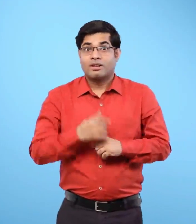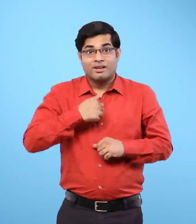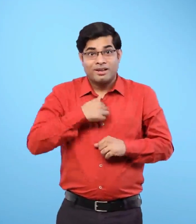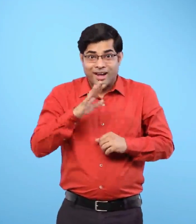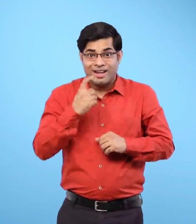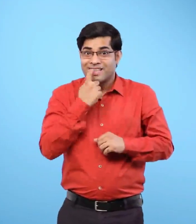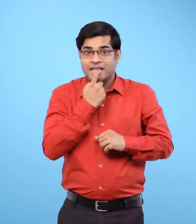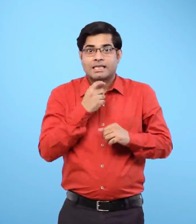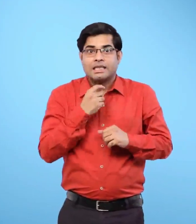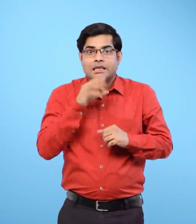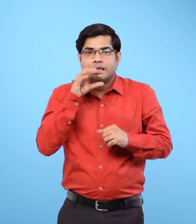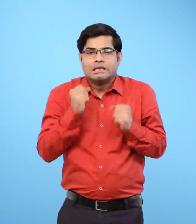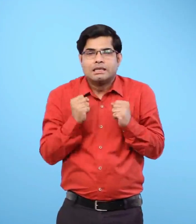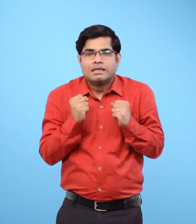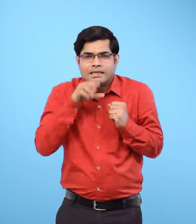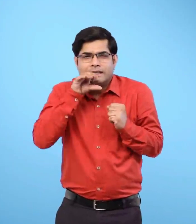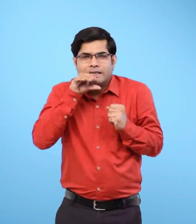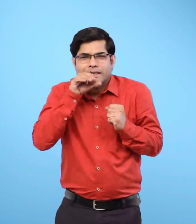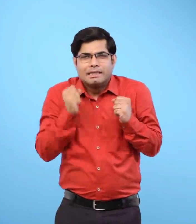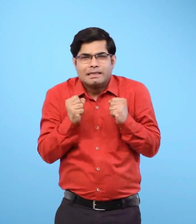It makes my teeth chatter.